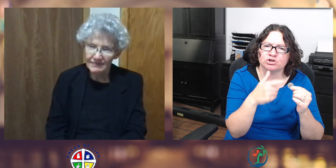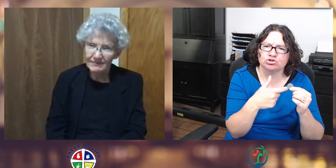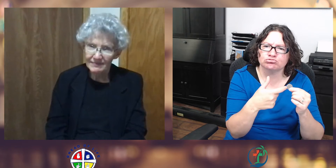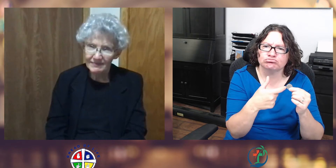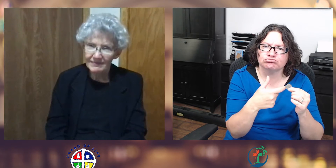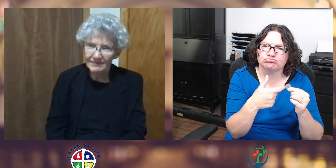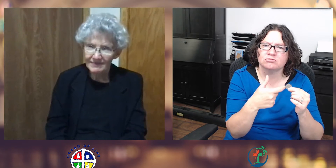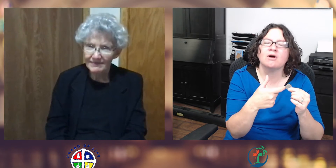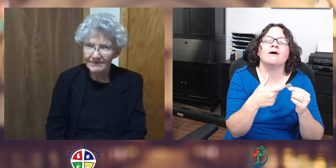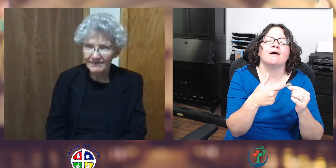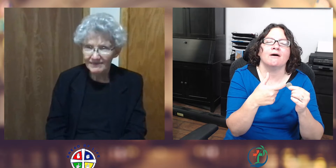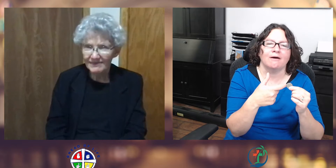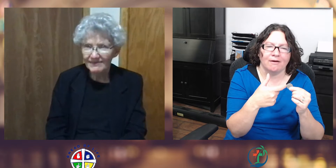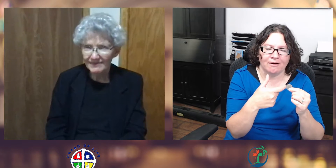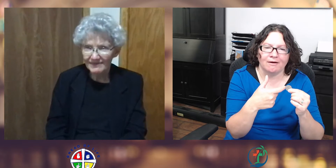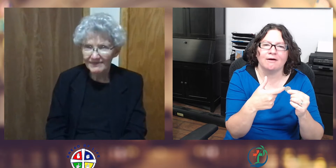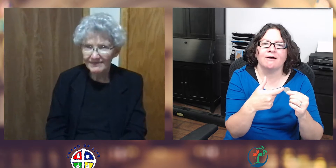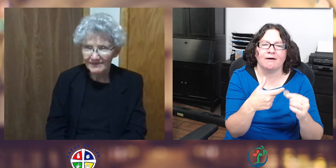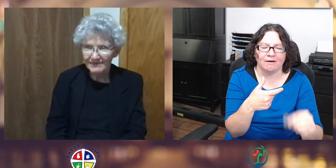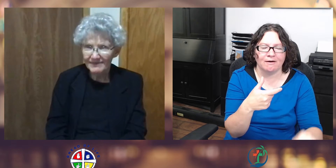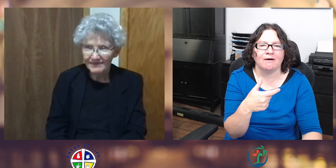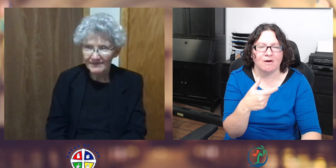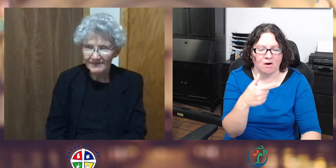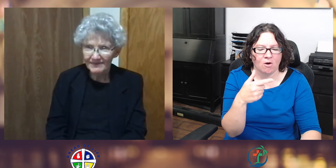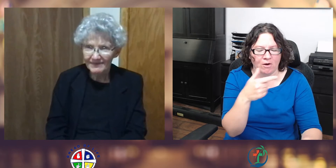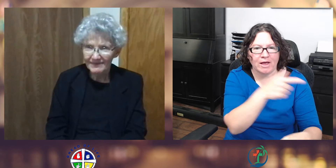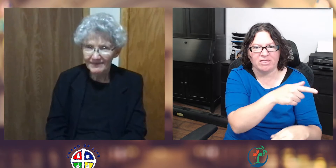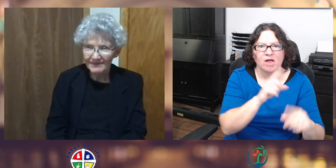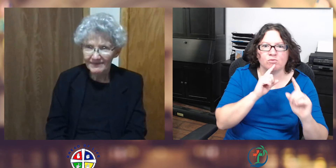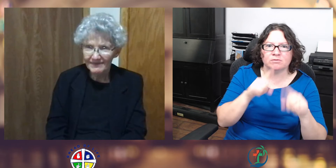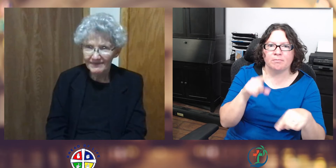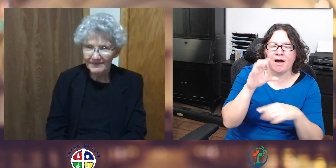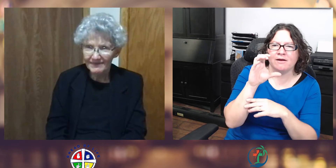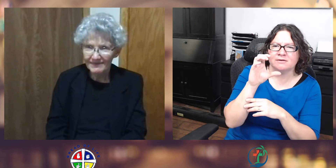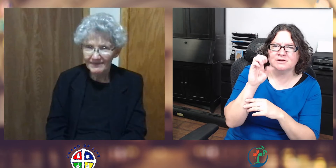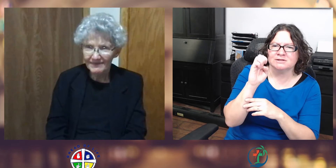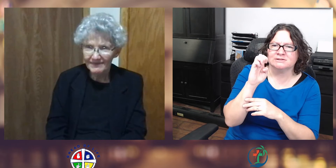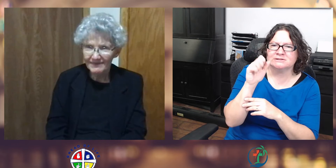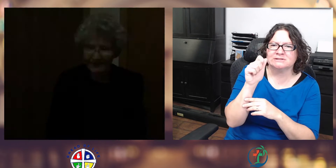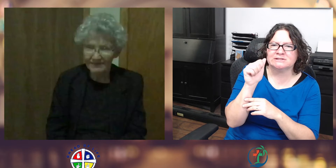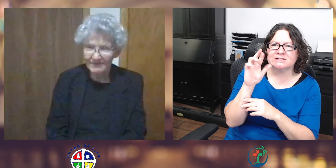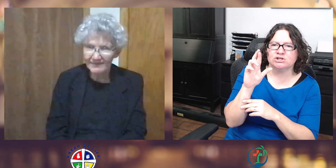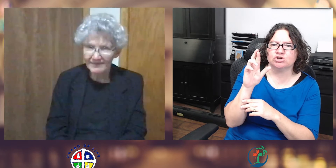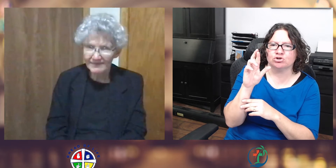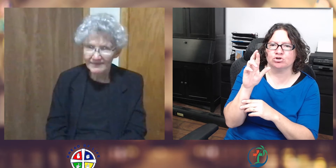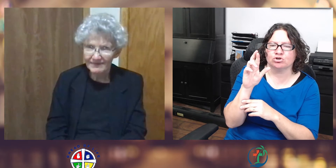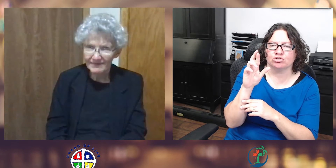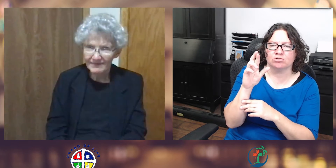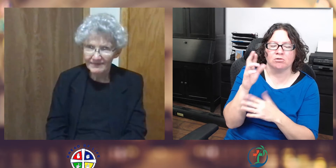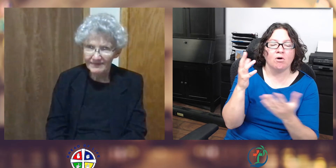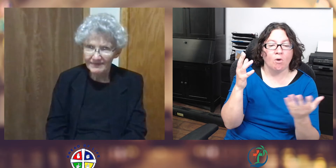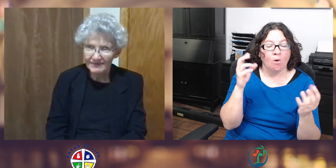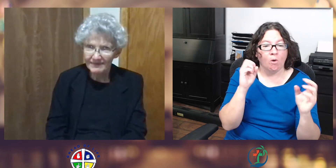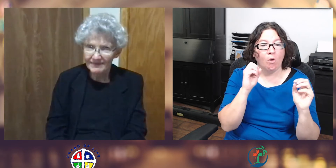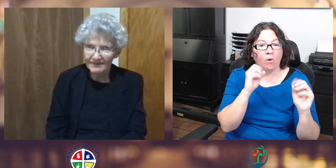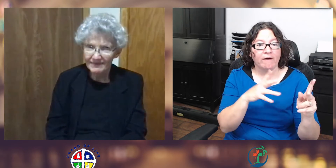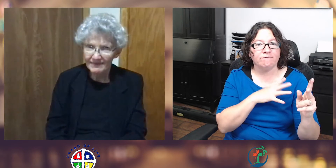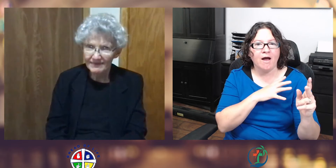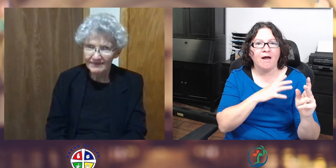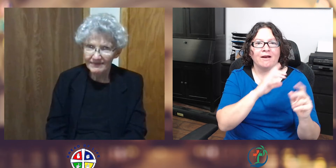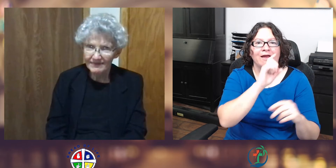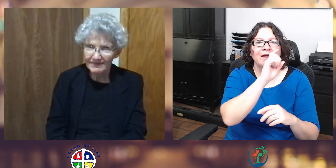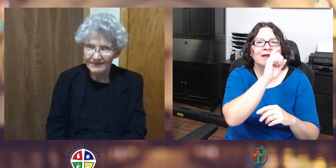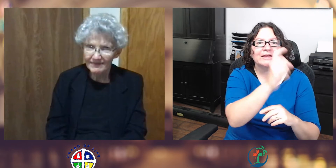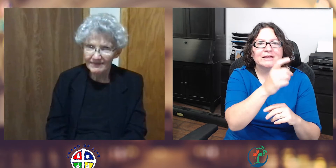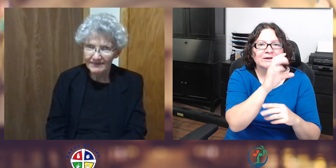If I didn't know any better, I'd say you each had a death wish. I wouldn't exactly call it a wish. But to